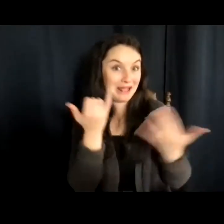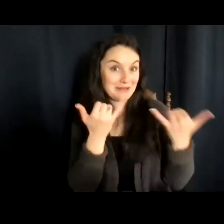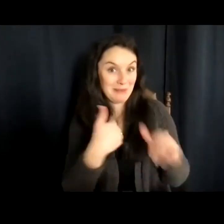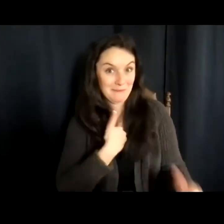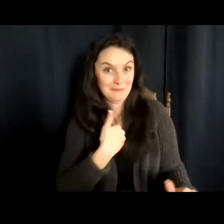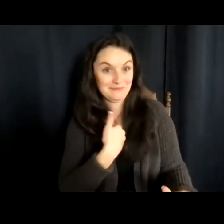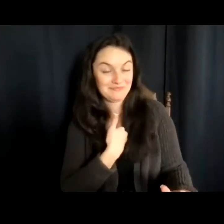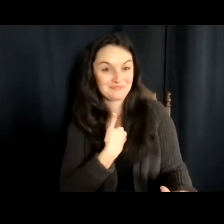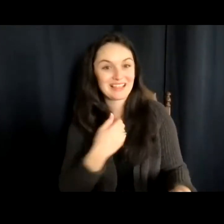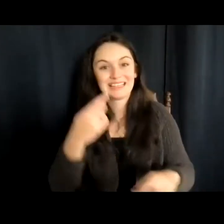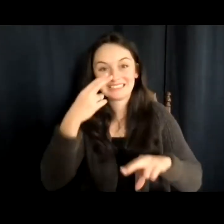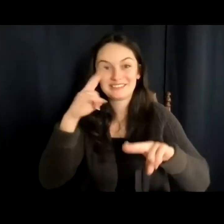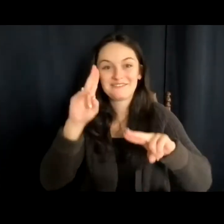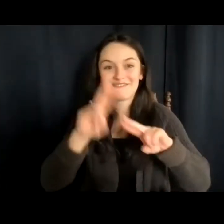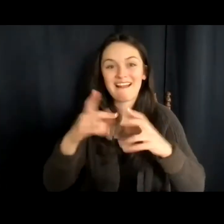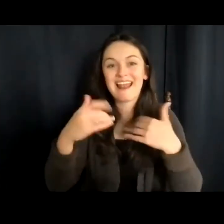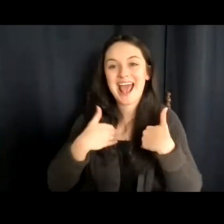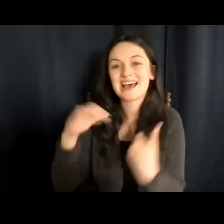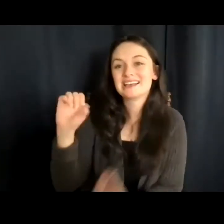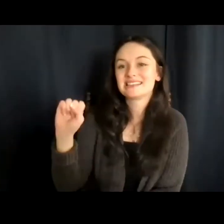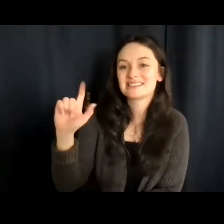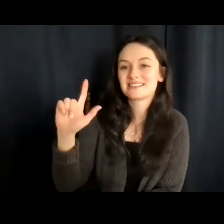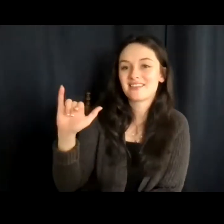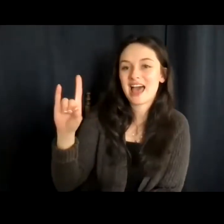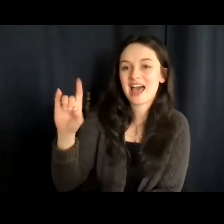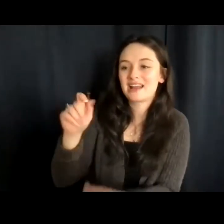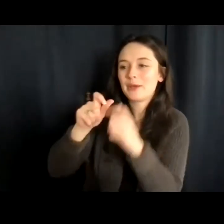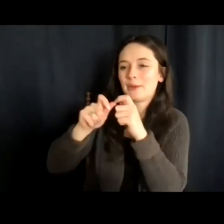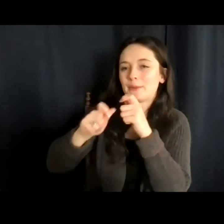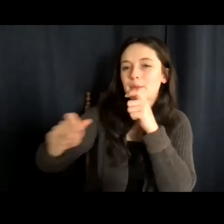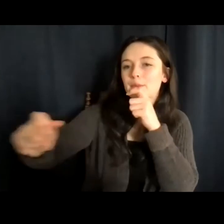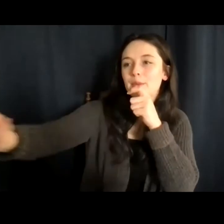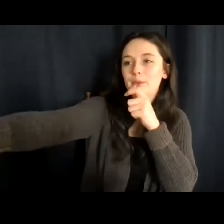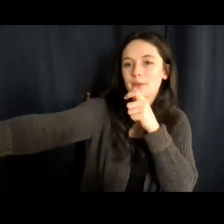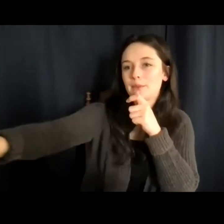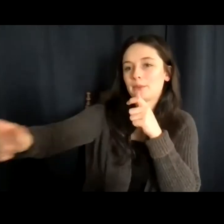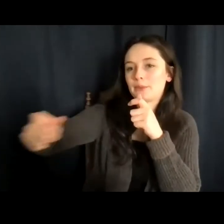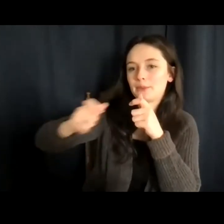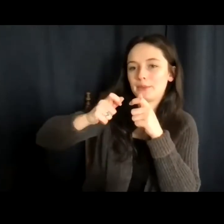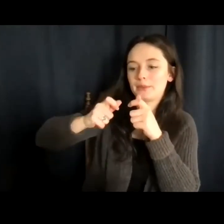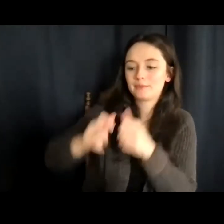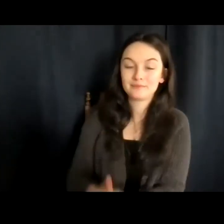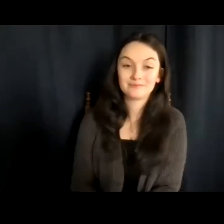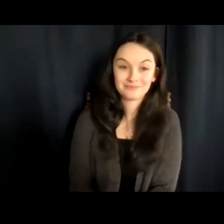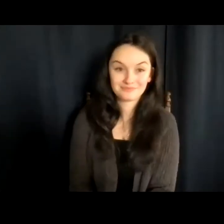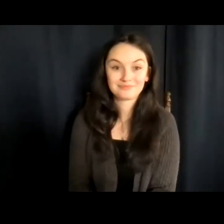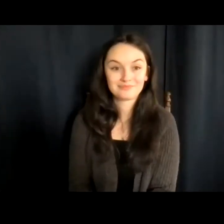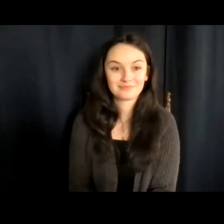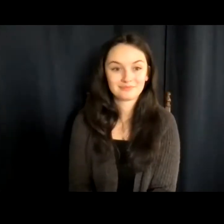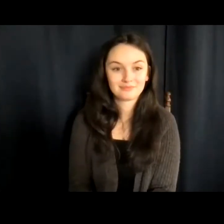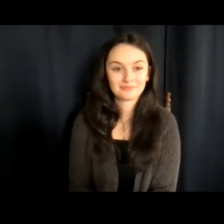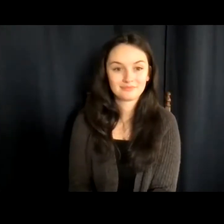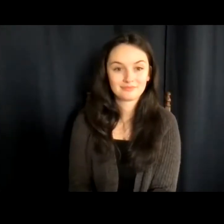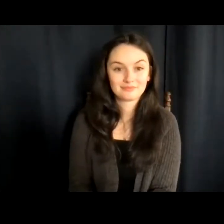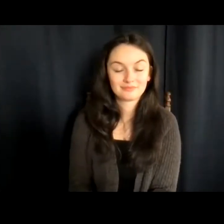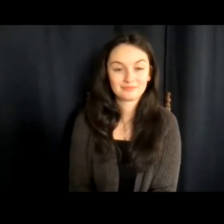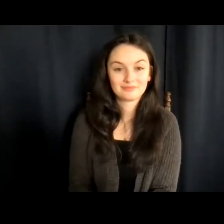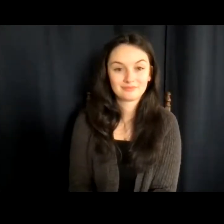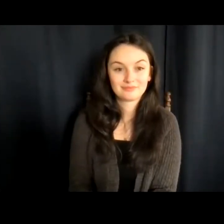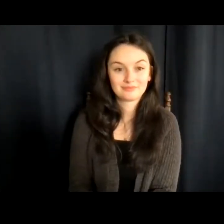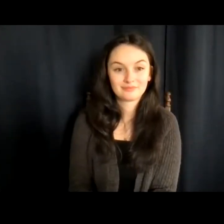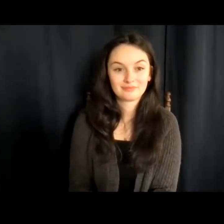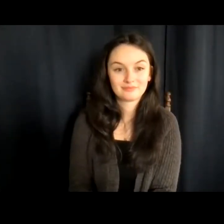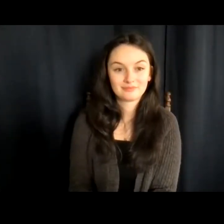It's the one with the slide, if you can see that right there. So let's dig into here and read